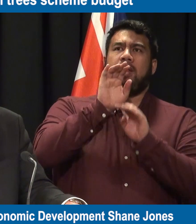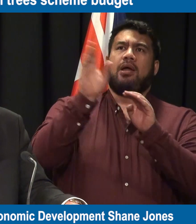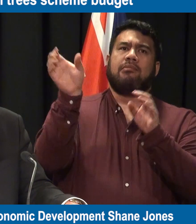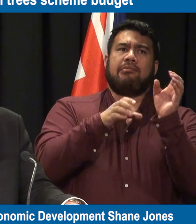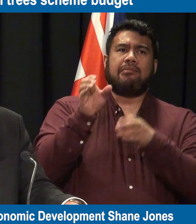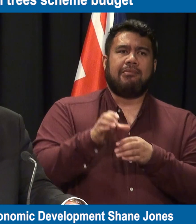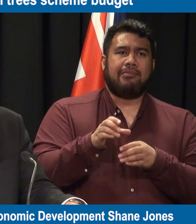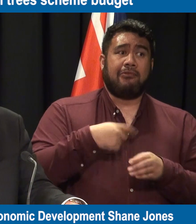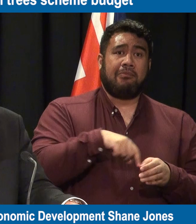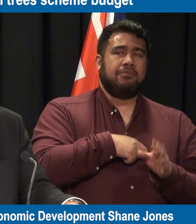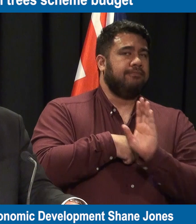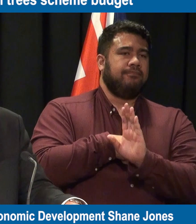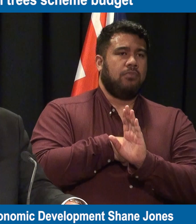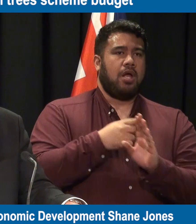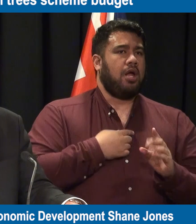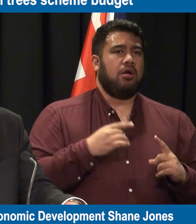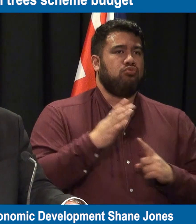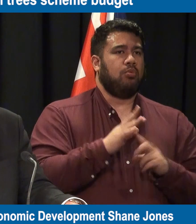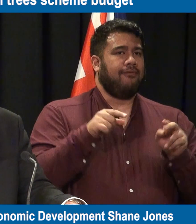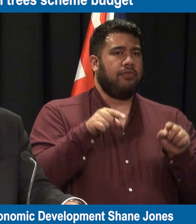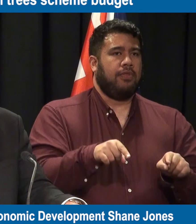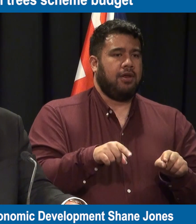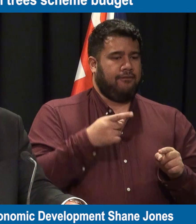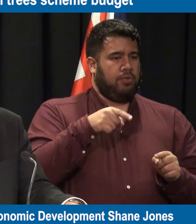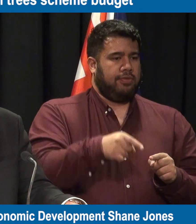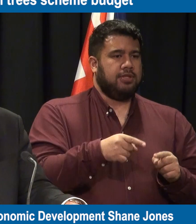the priority of Te Ururako, or